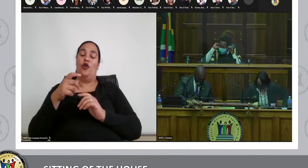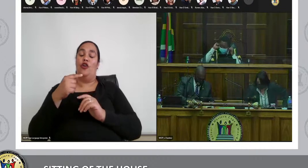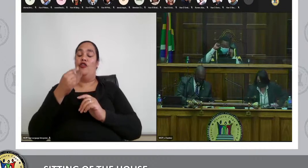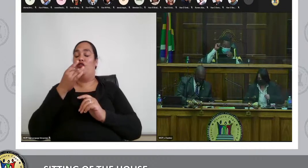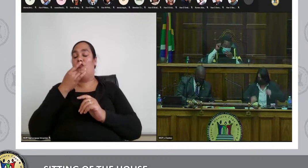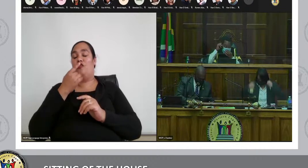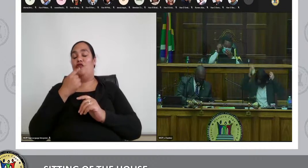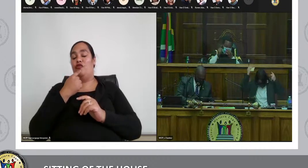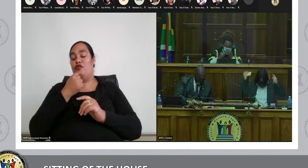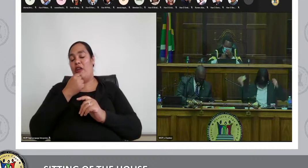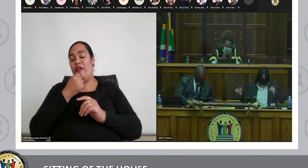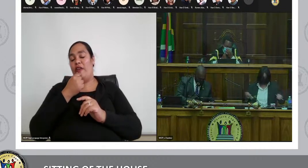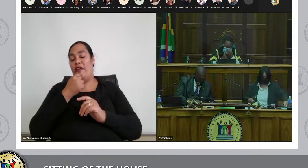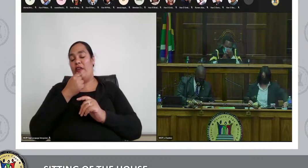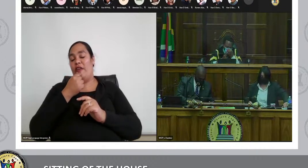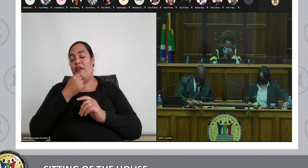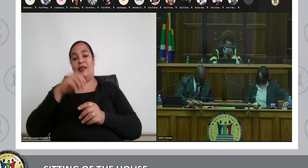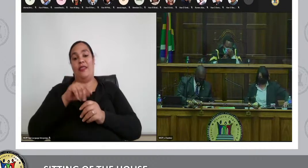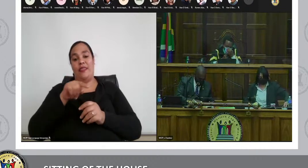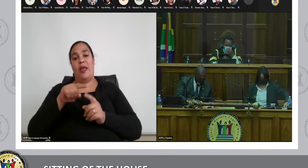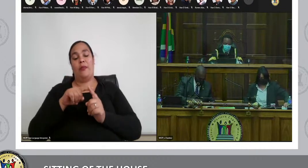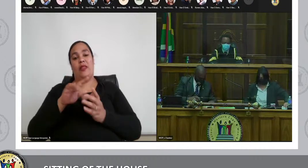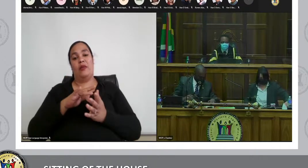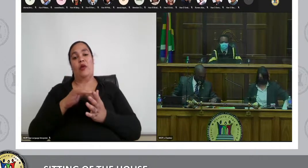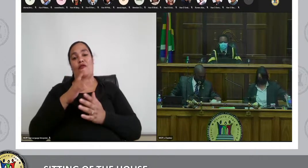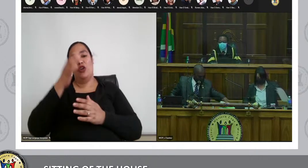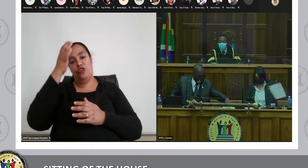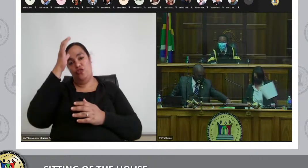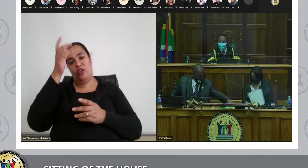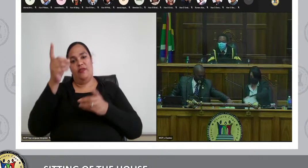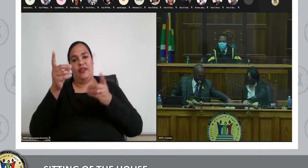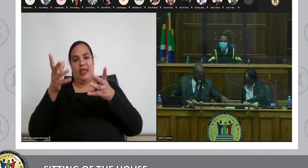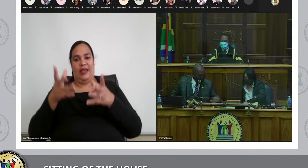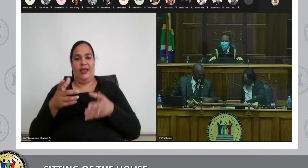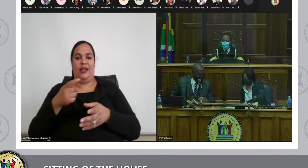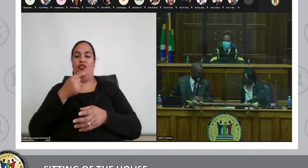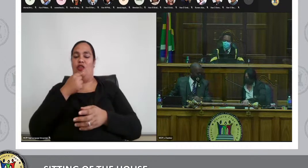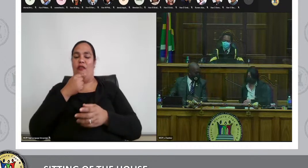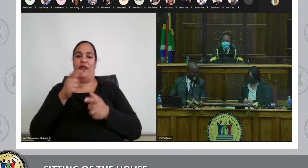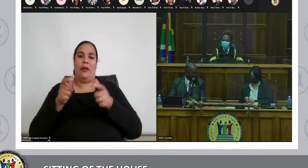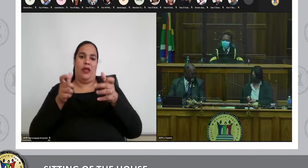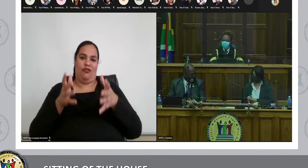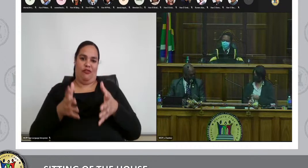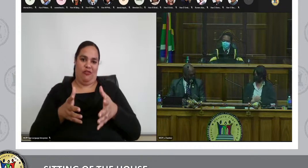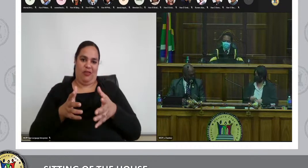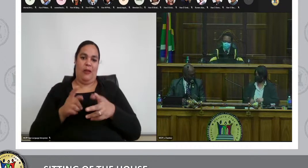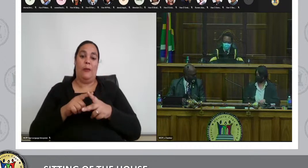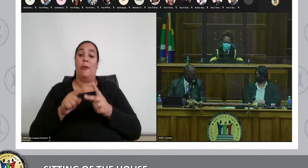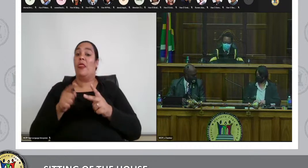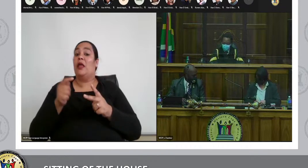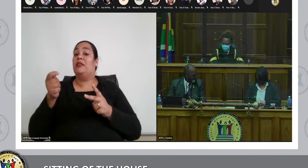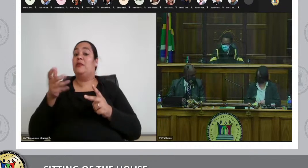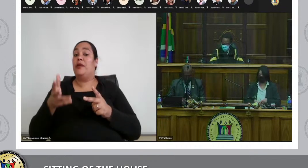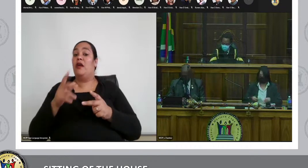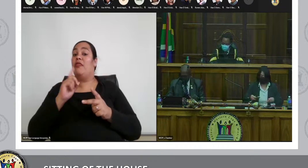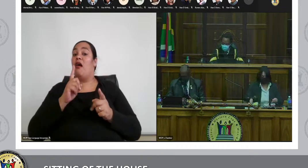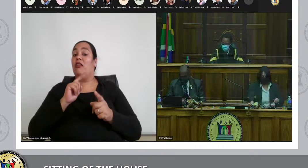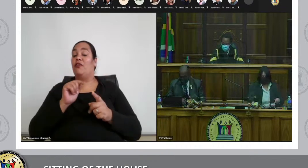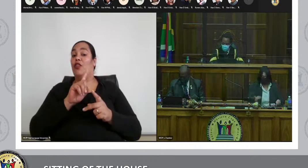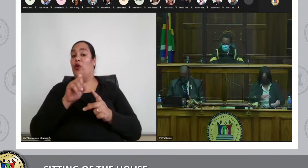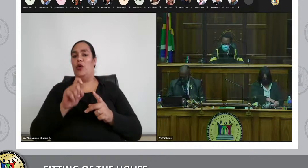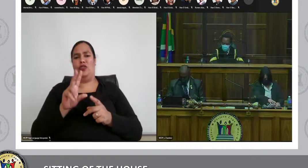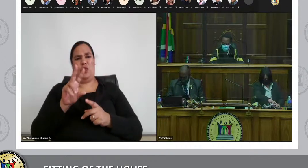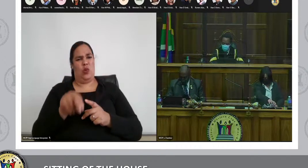Public Works, but rather the position of Chief Director, Traffic Management. Speaker, the answer to the question is